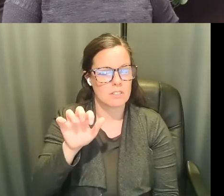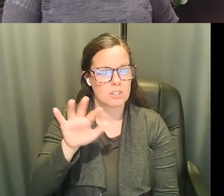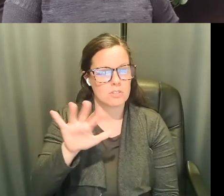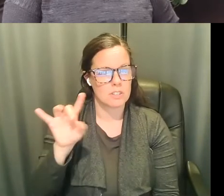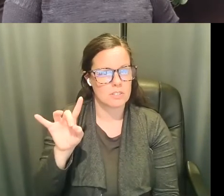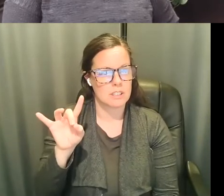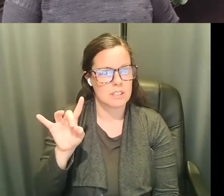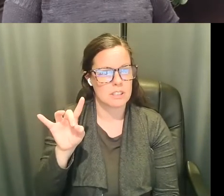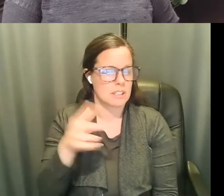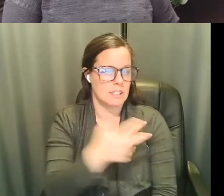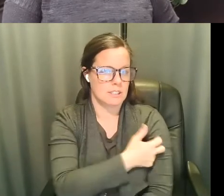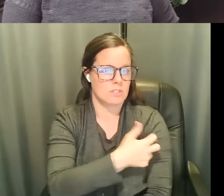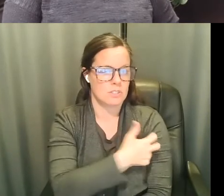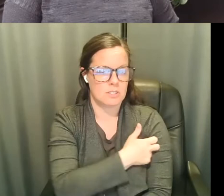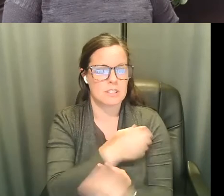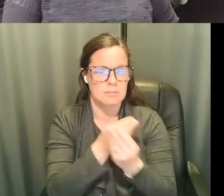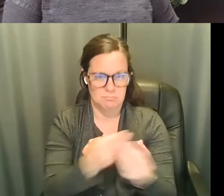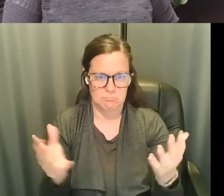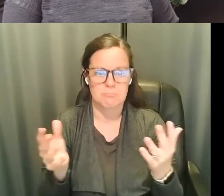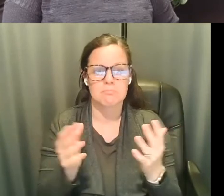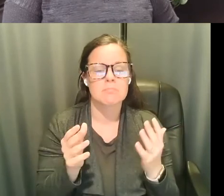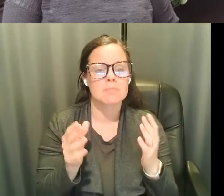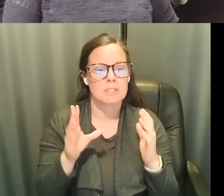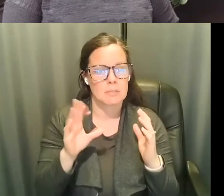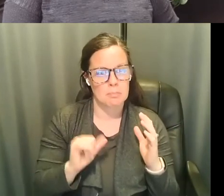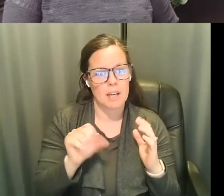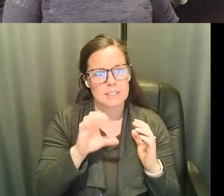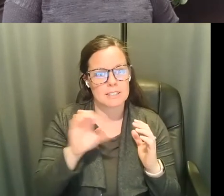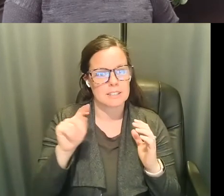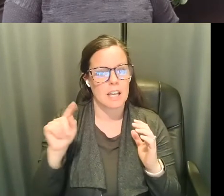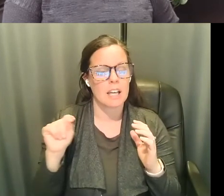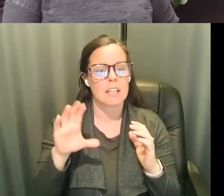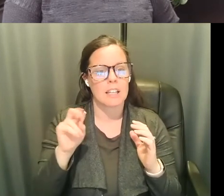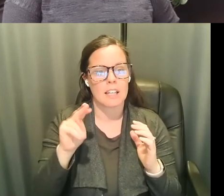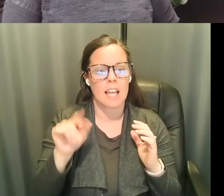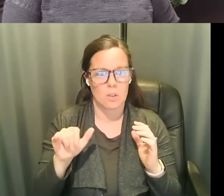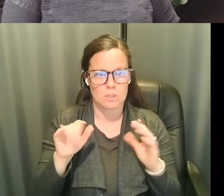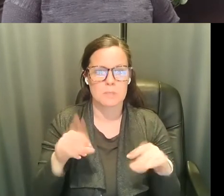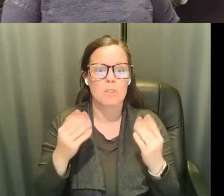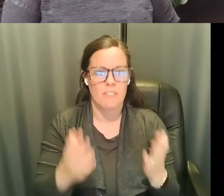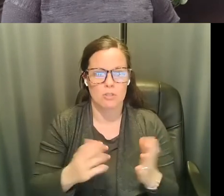133,558 doses of vaccine have been administered by Scott County providers.